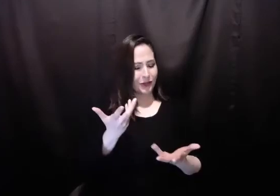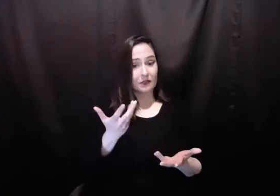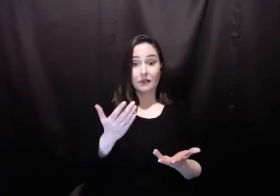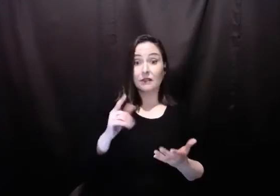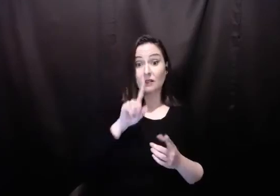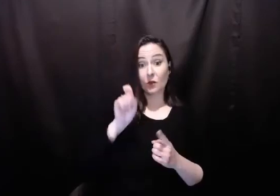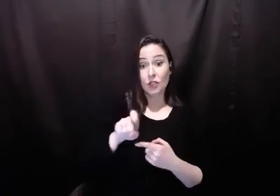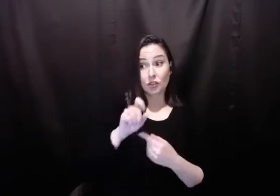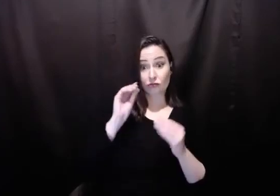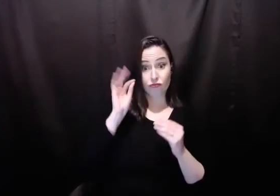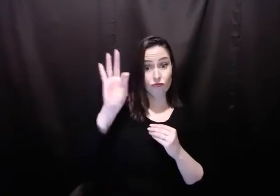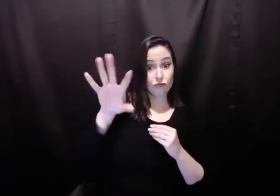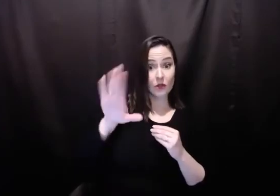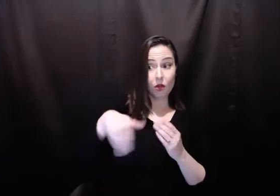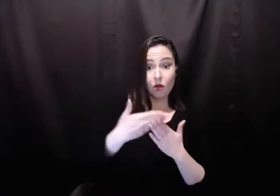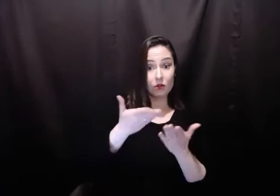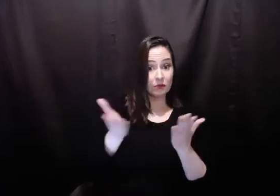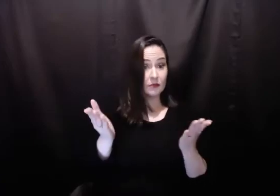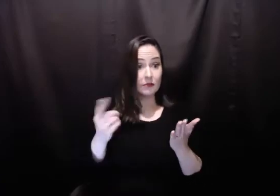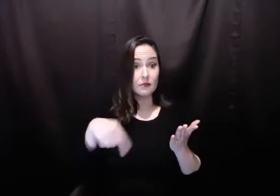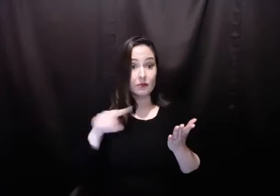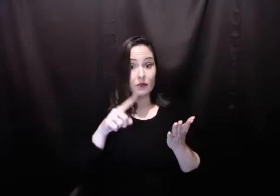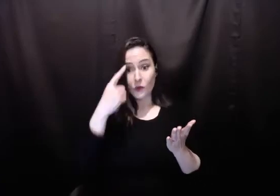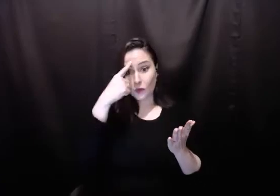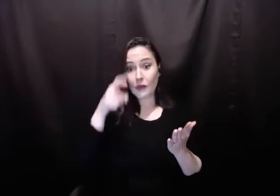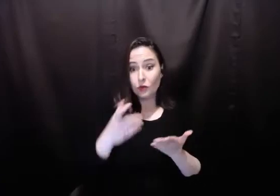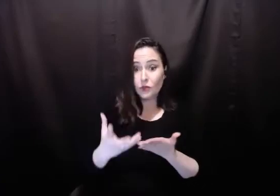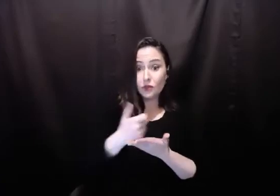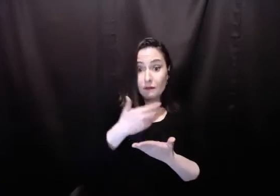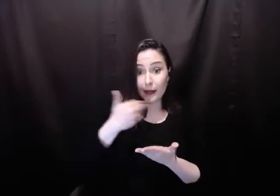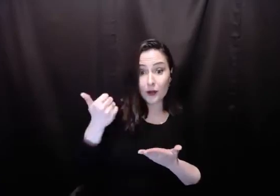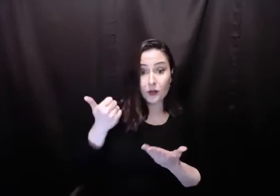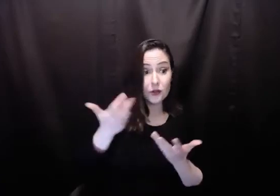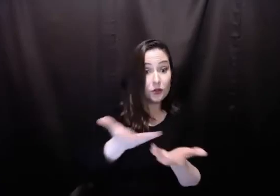That's a question for myself too, by the way. Those are the kinds of actions, and